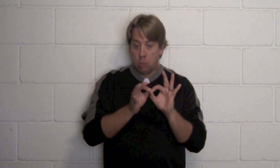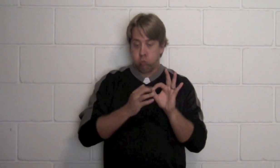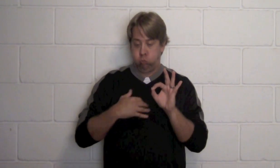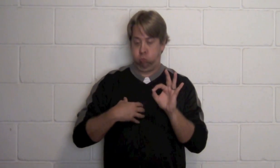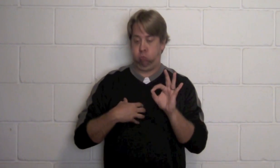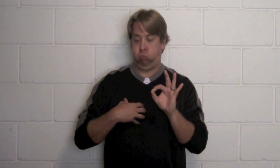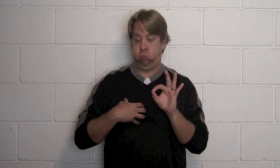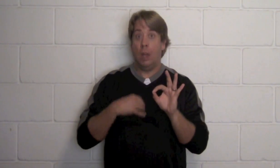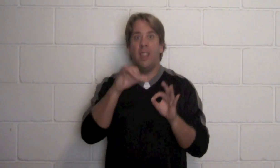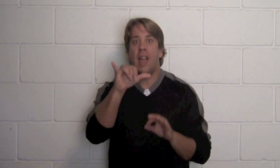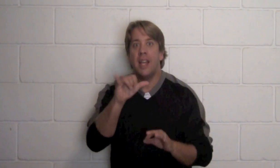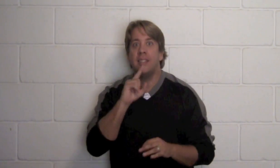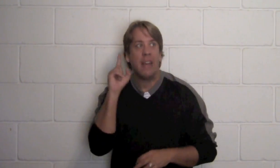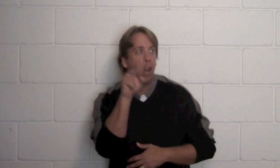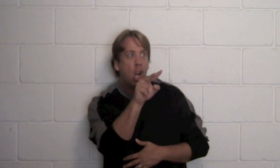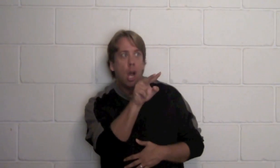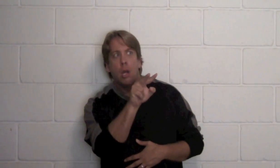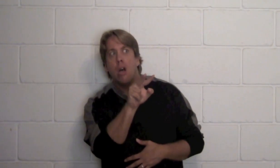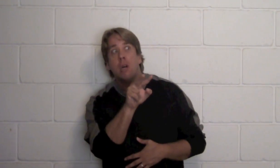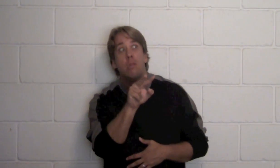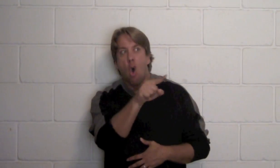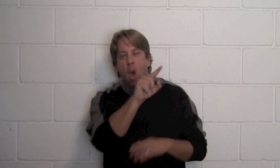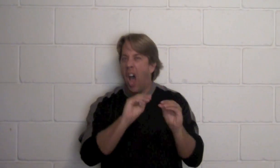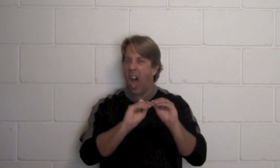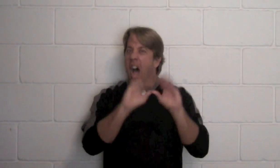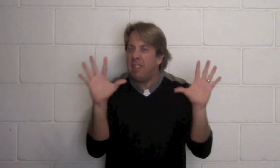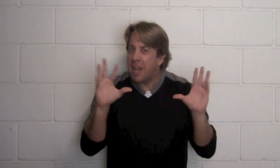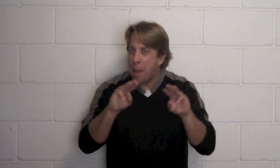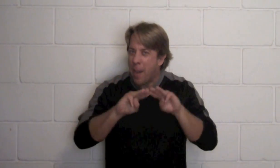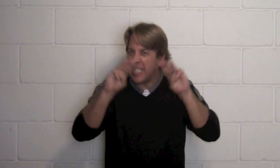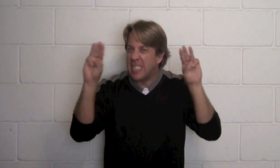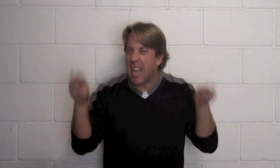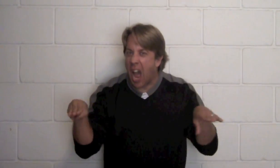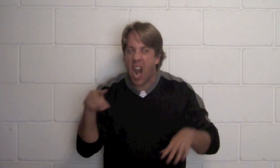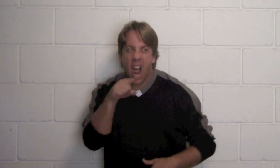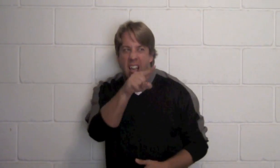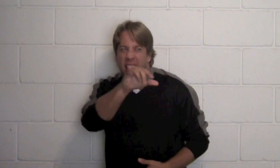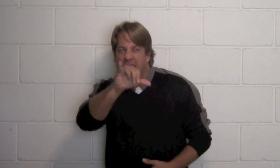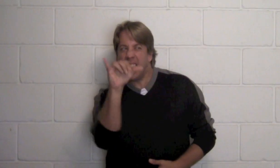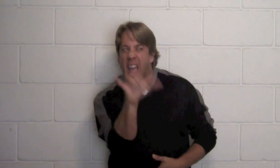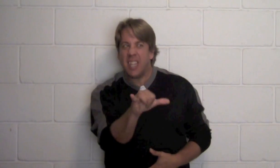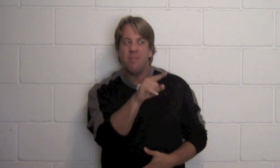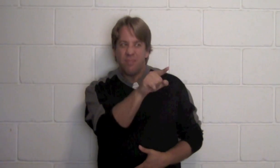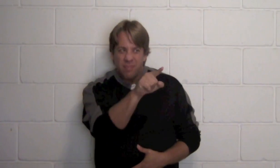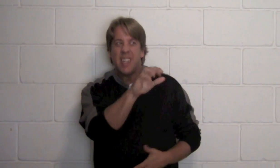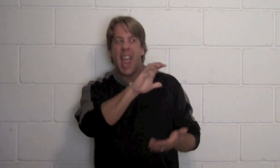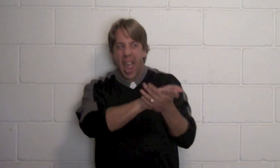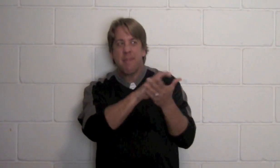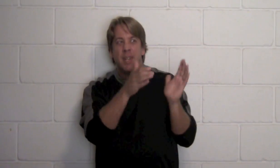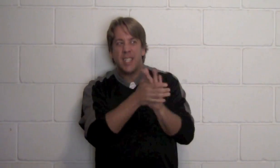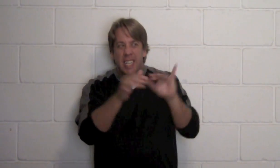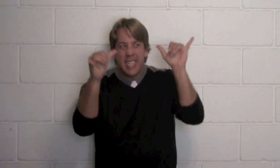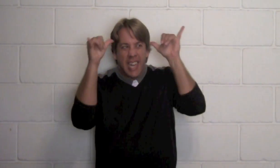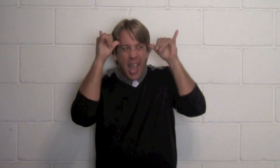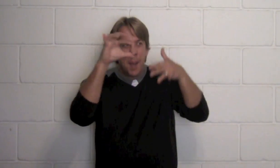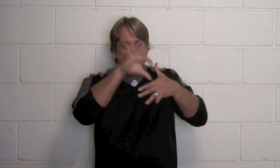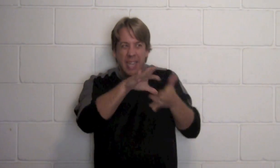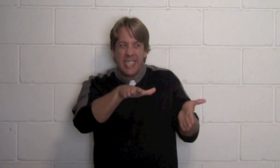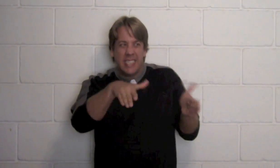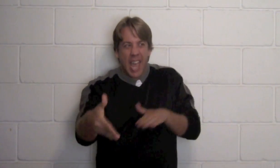Oh my God. And the deaf people say, yep, there it is. That's a McDonald's face. Yeah, a hamburger has